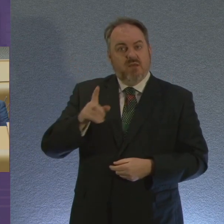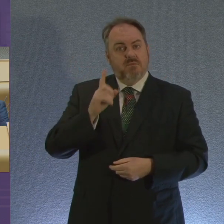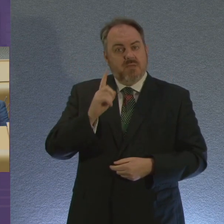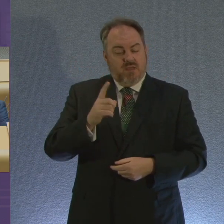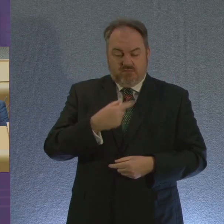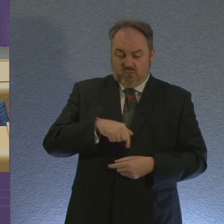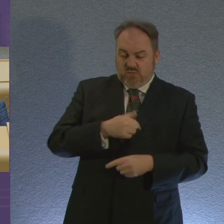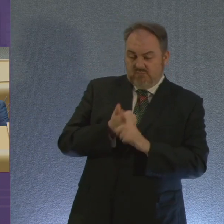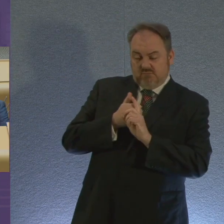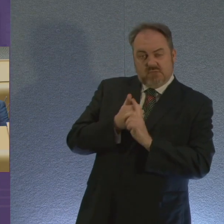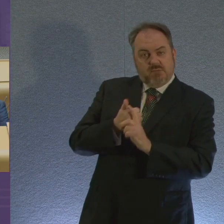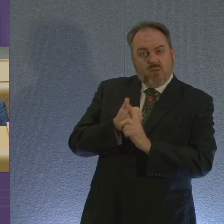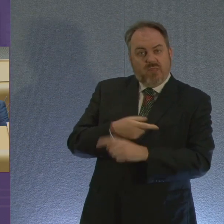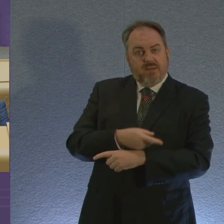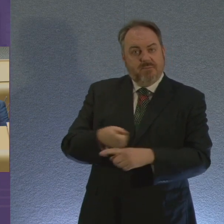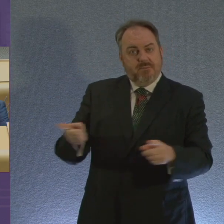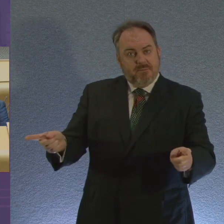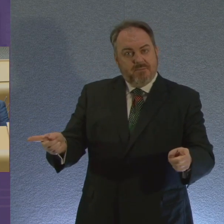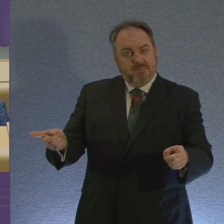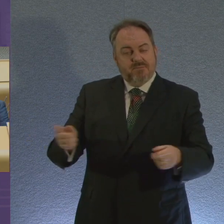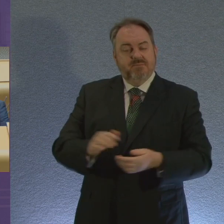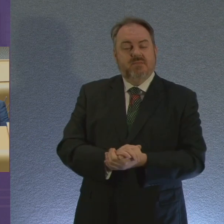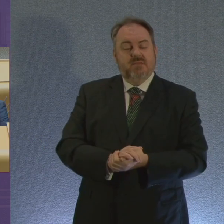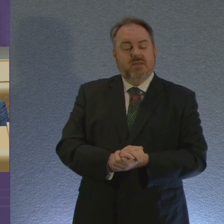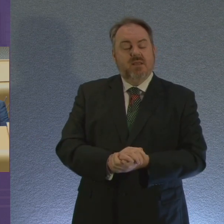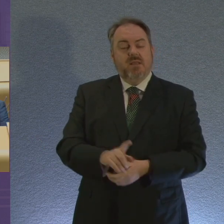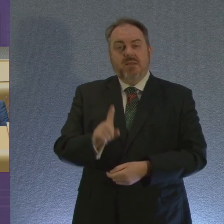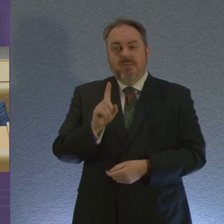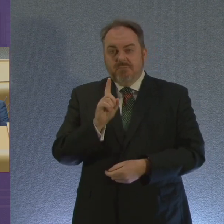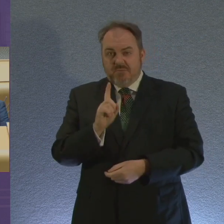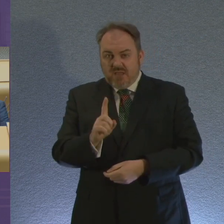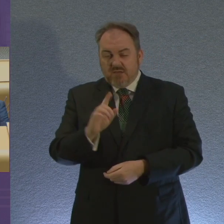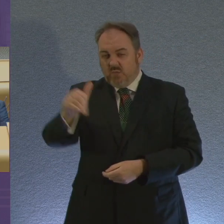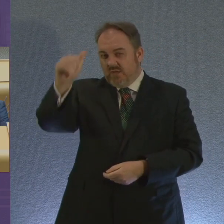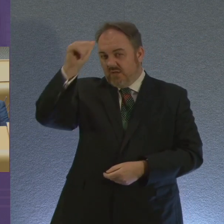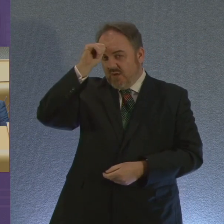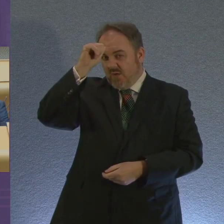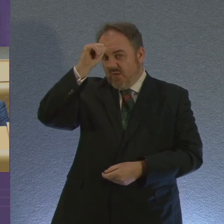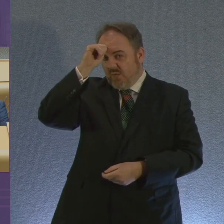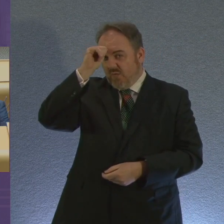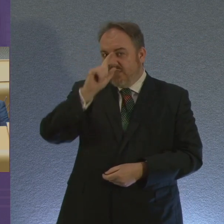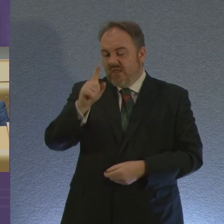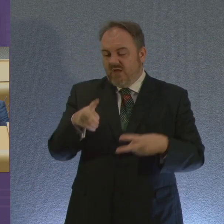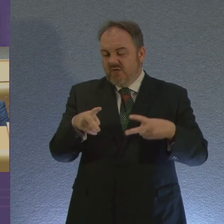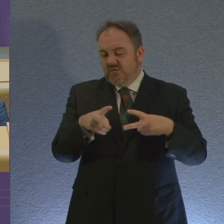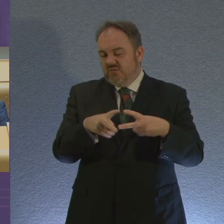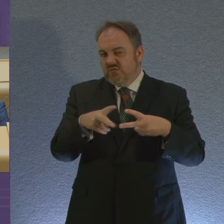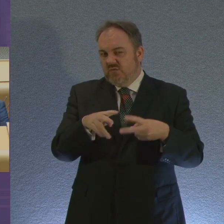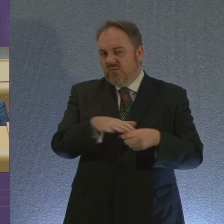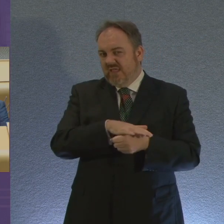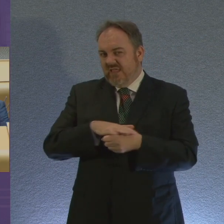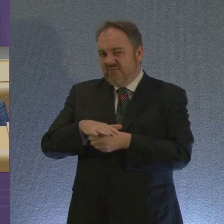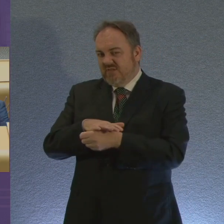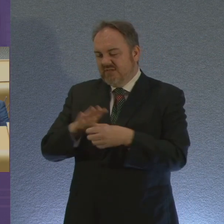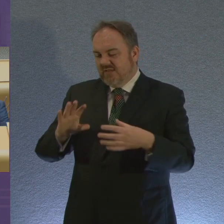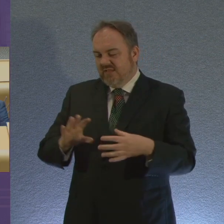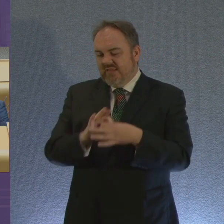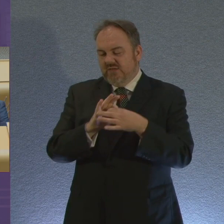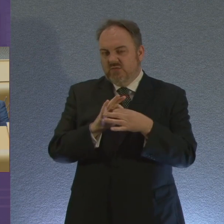some are measures which are welcome. However, we are not without doubts. And there are two areas in justice where we have particular